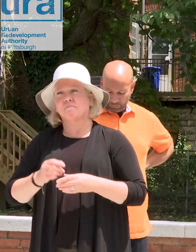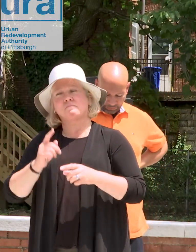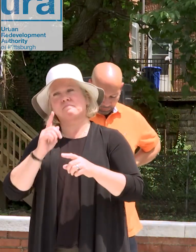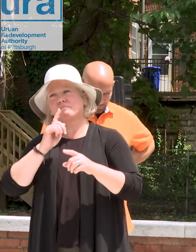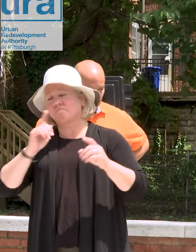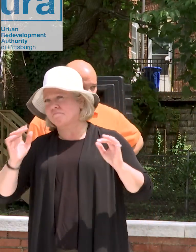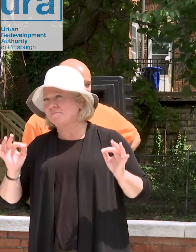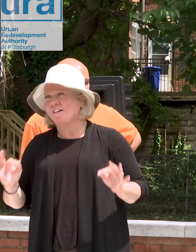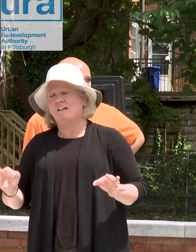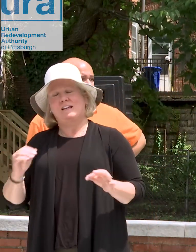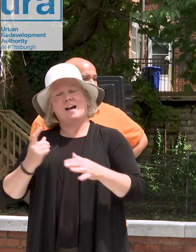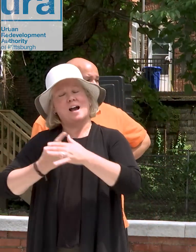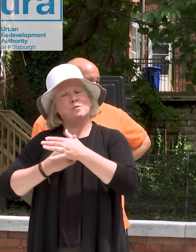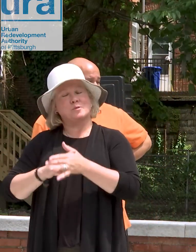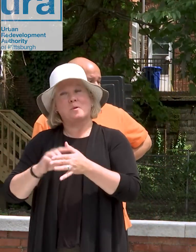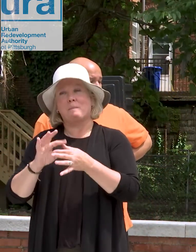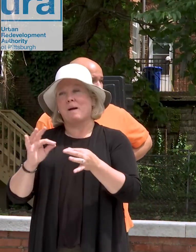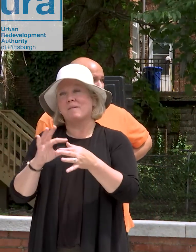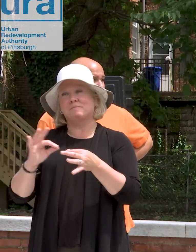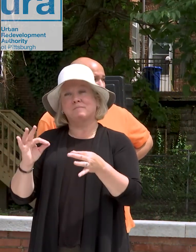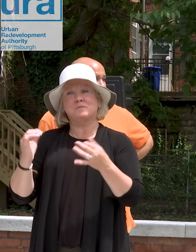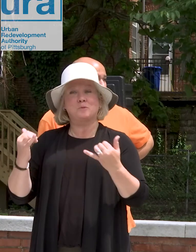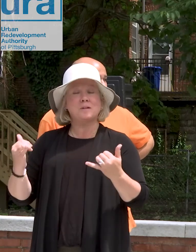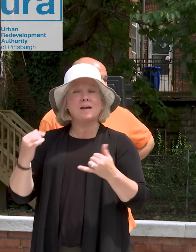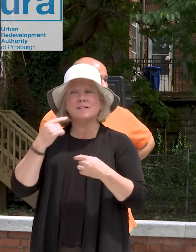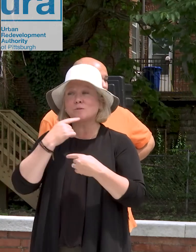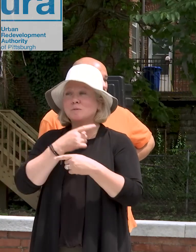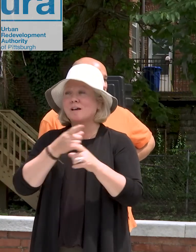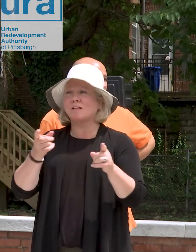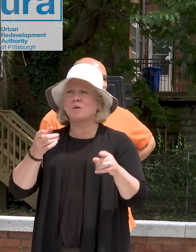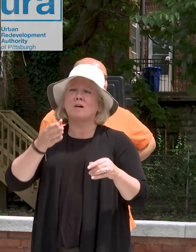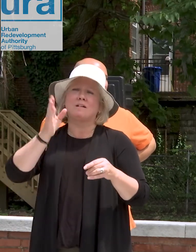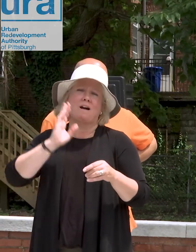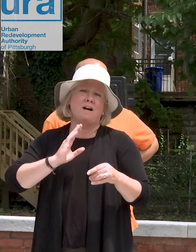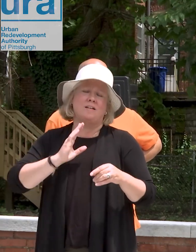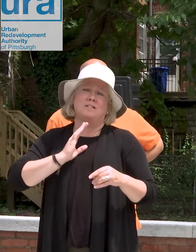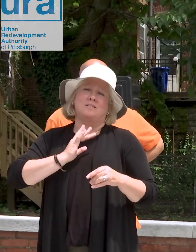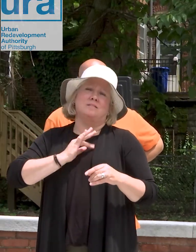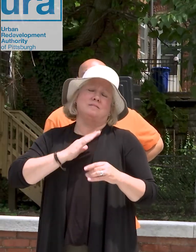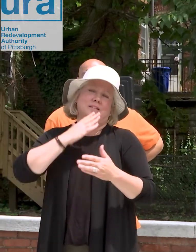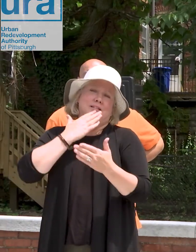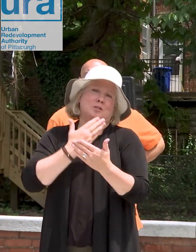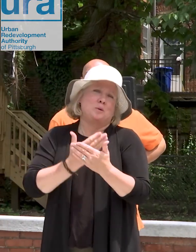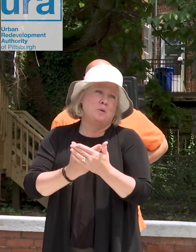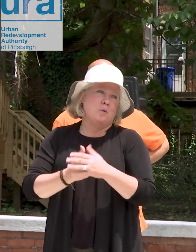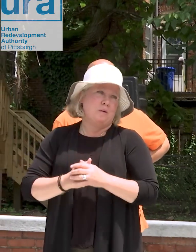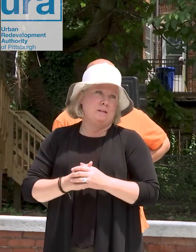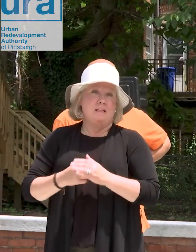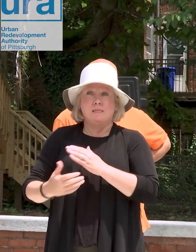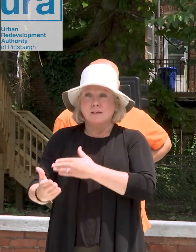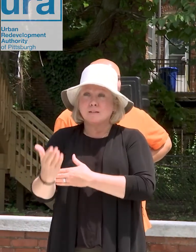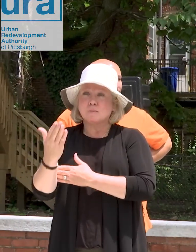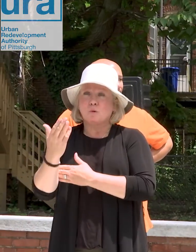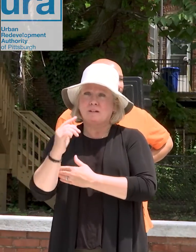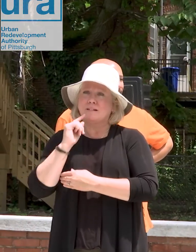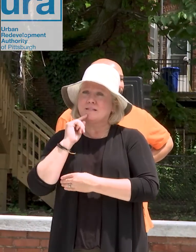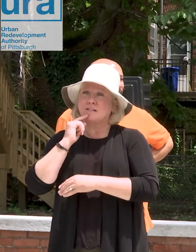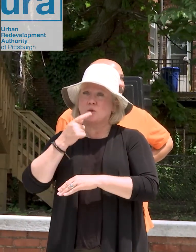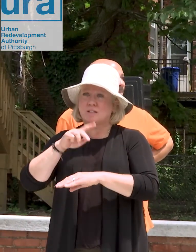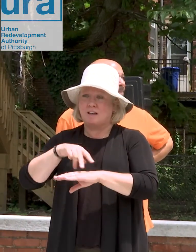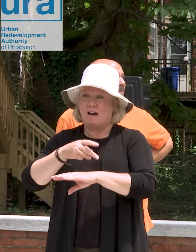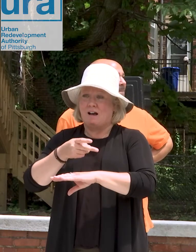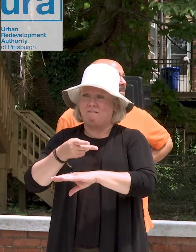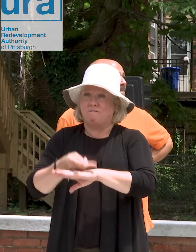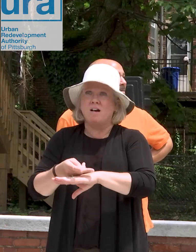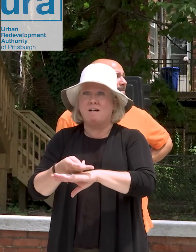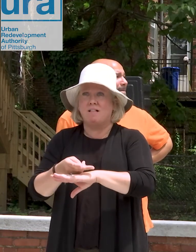have to start my remarks today and tell you that God is really good. I had a major fall this morning and did not think I'd